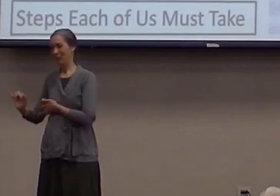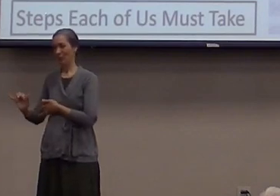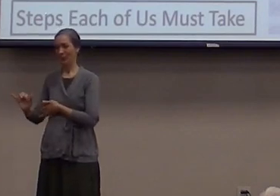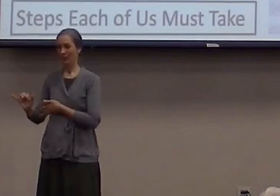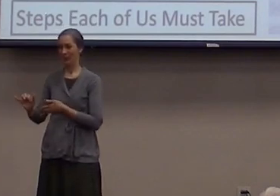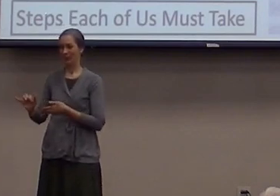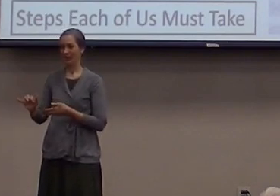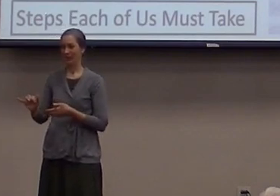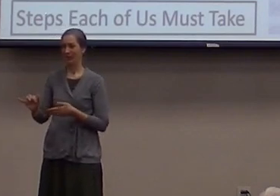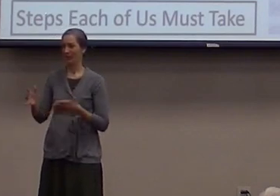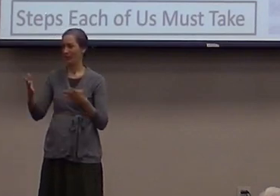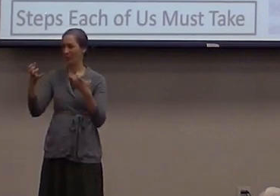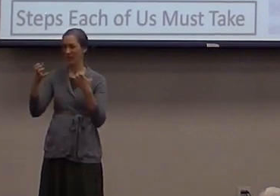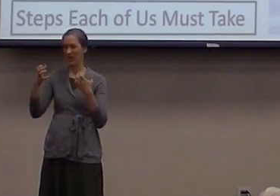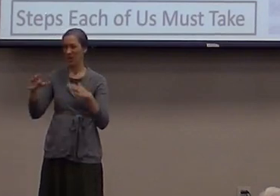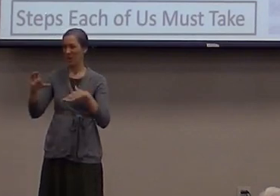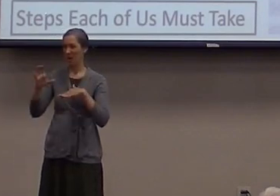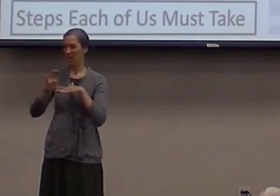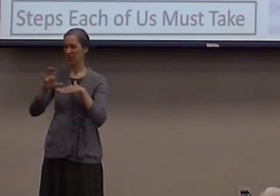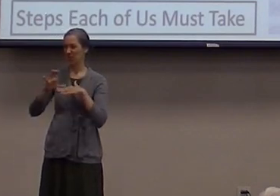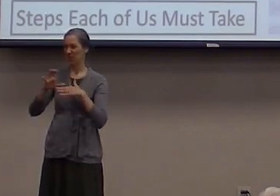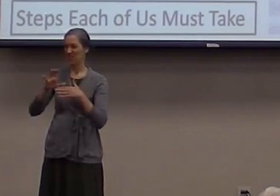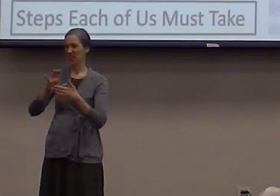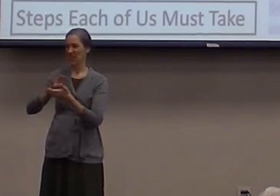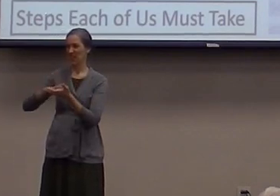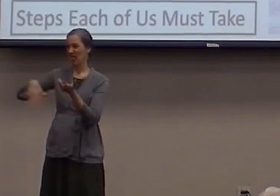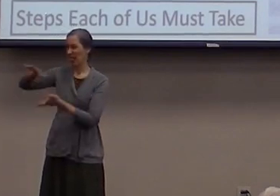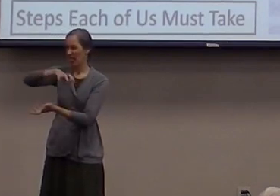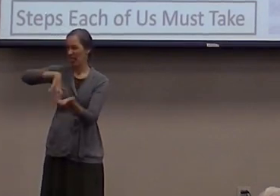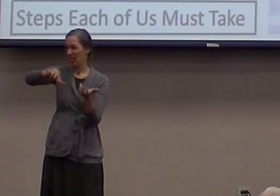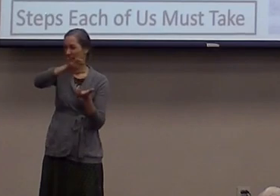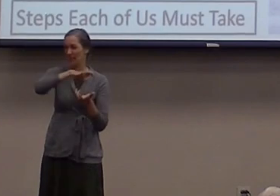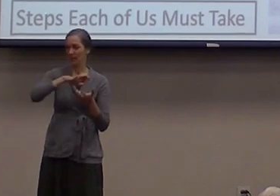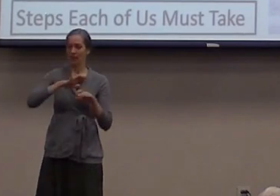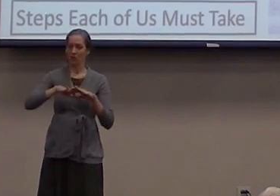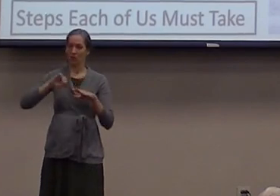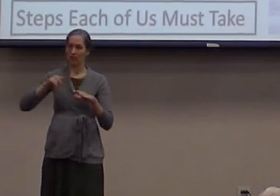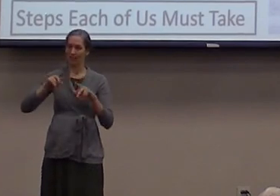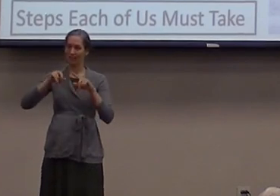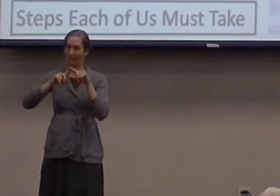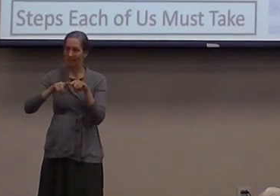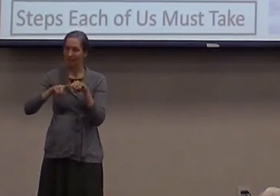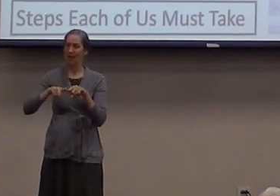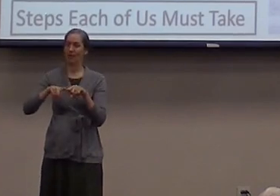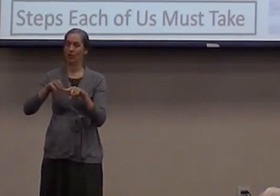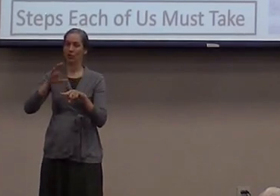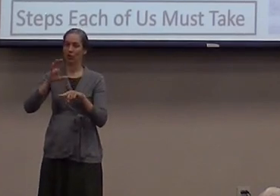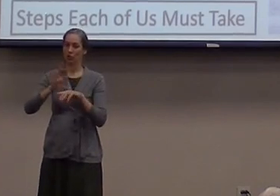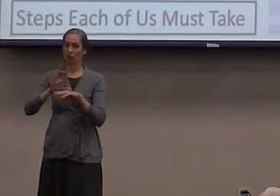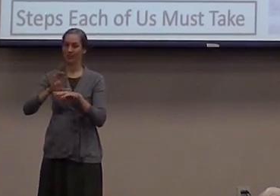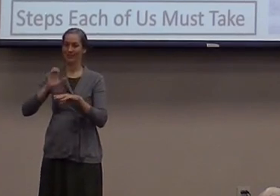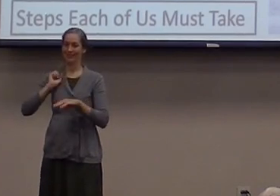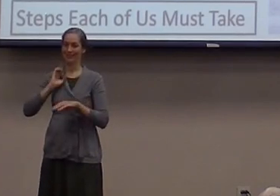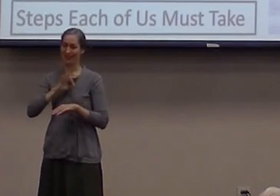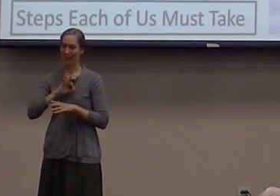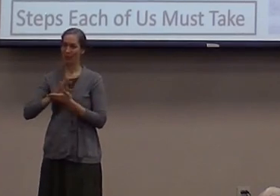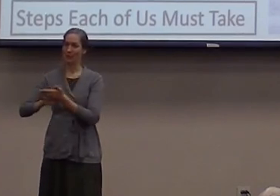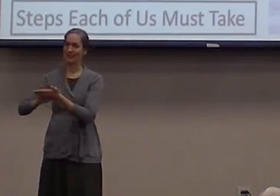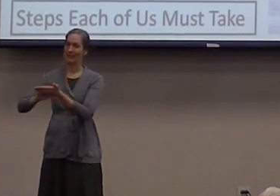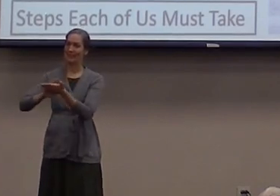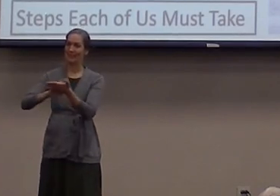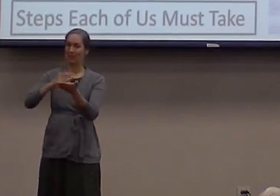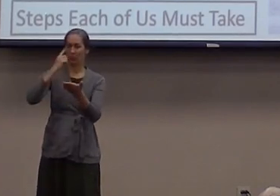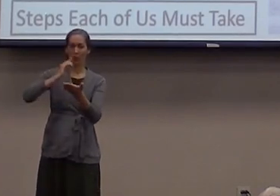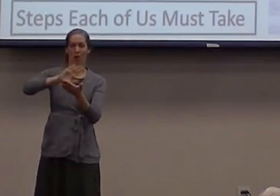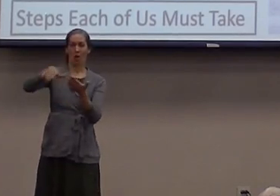the way people look at the whole event. And we shouldn't depend on the church staff to clean up after us either. We need to clean